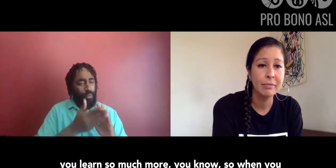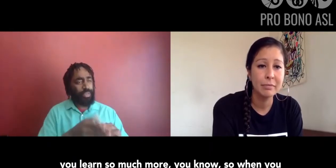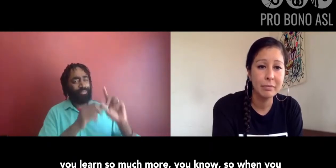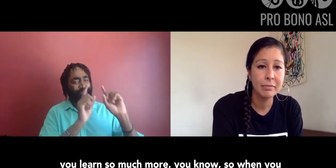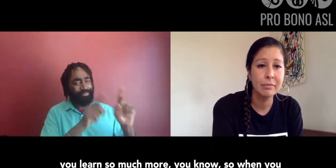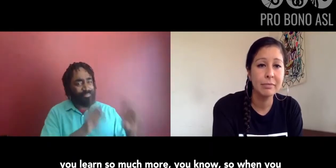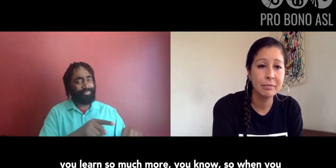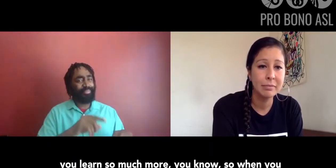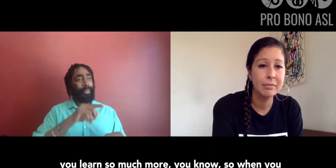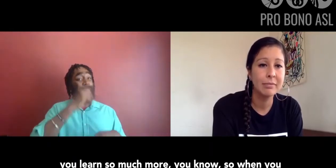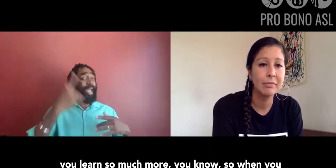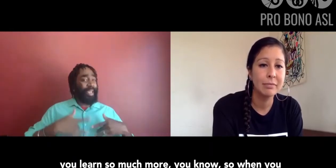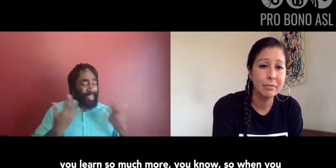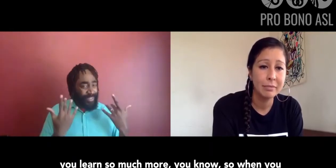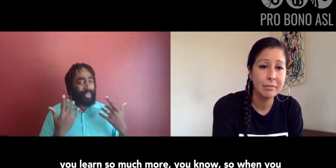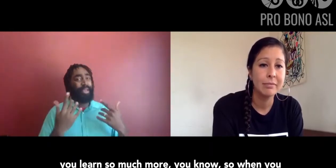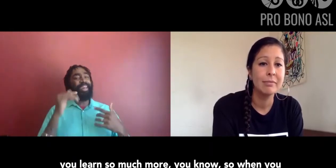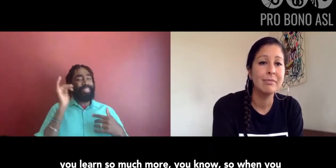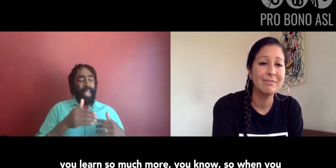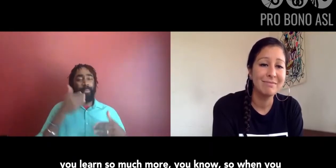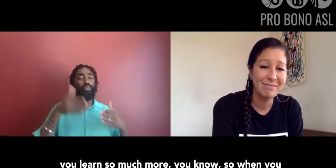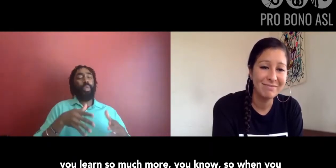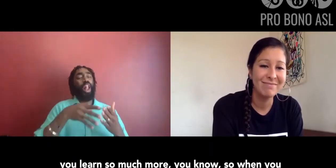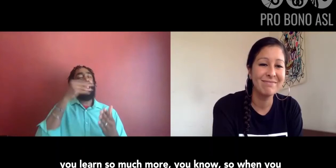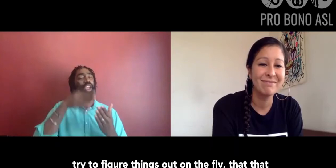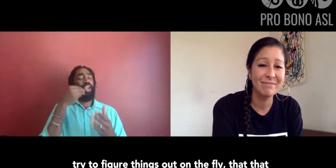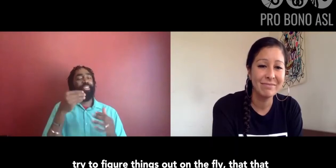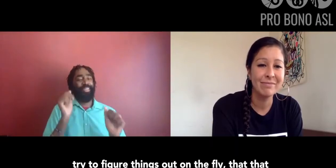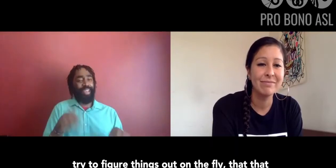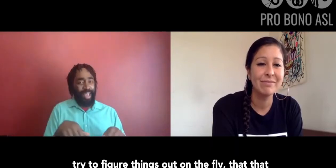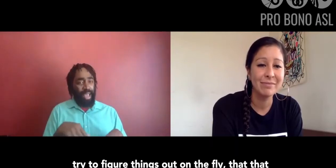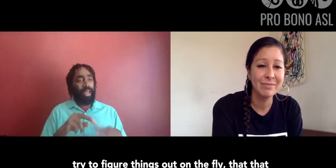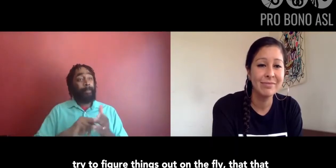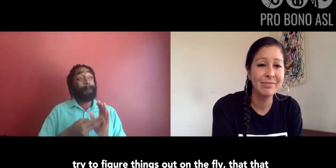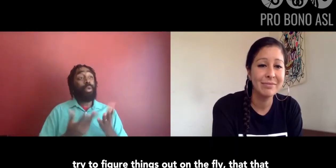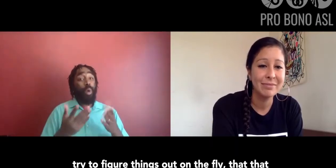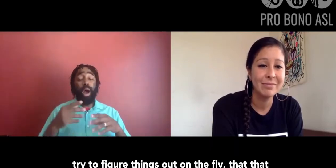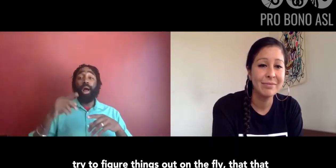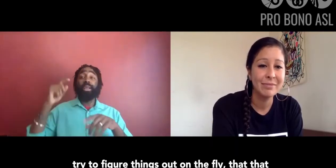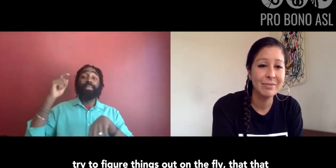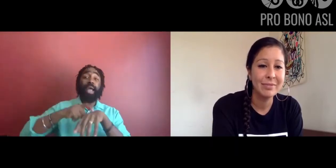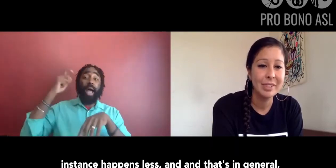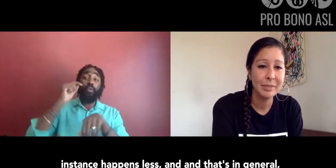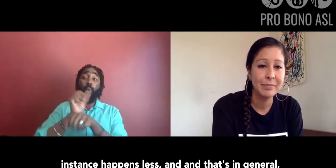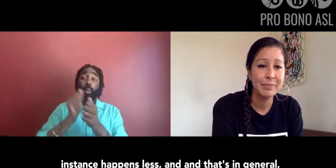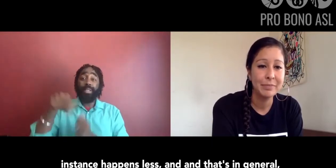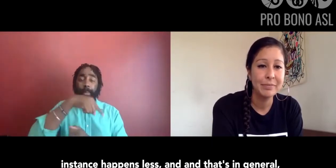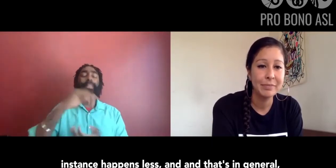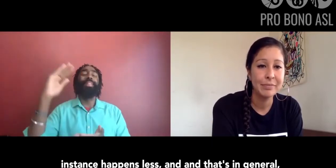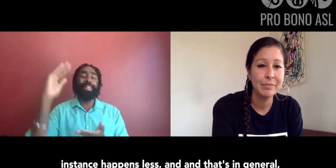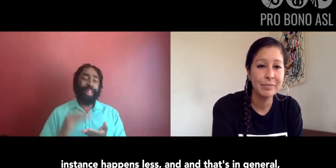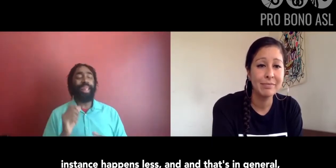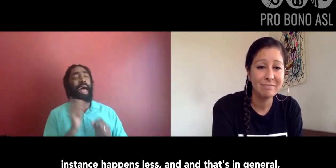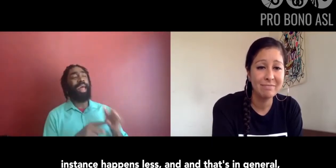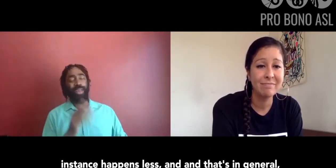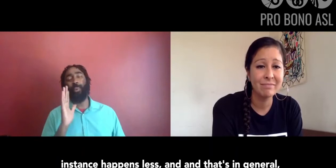and you learn so much more. And, so when you try to figure things out on the fly, that instance happens